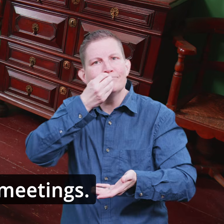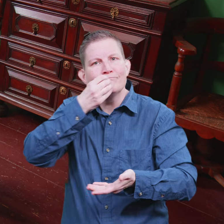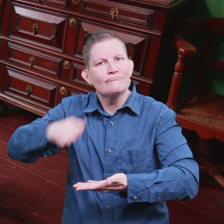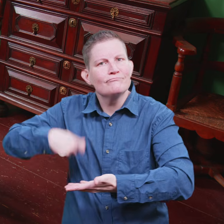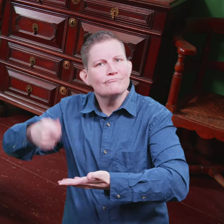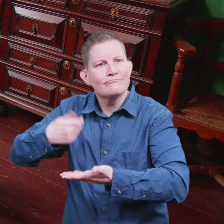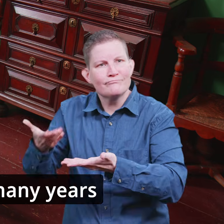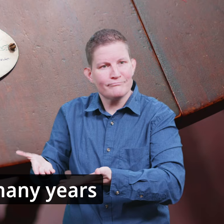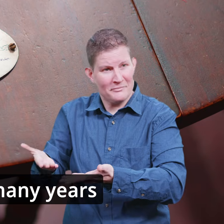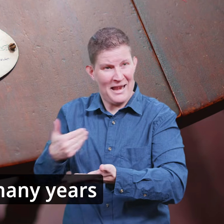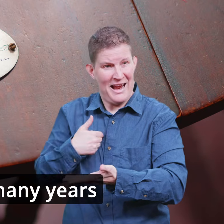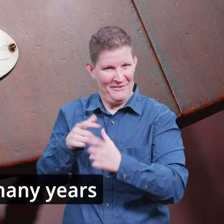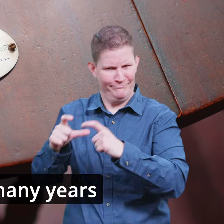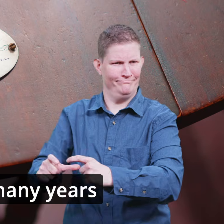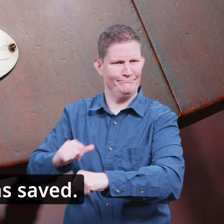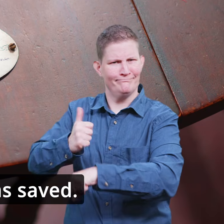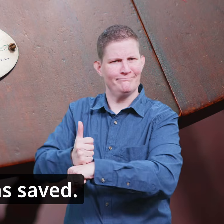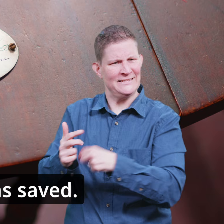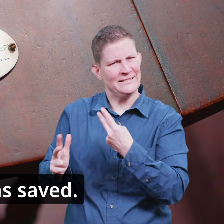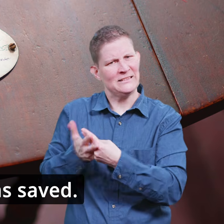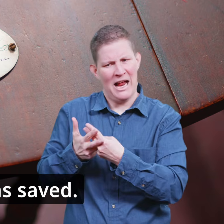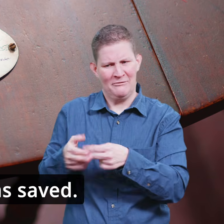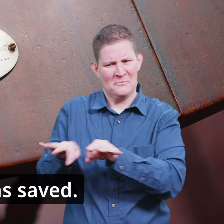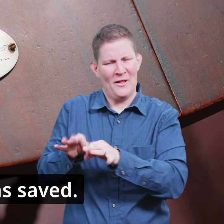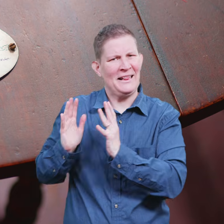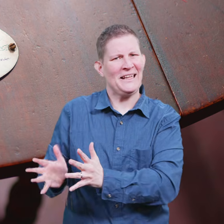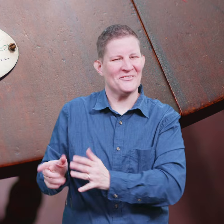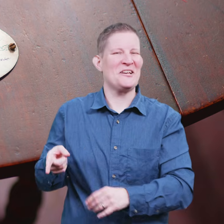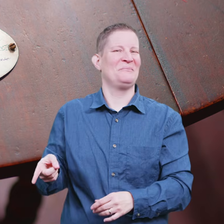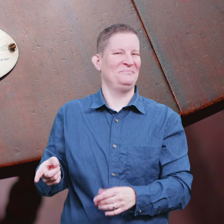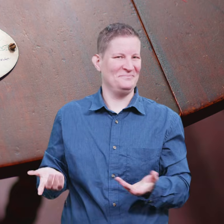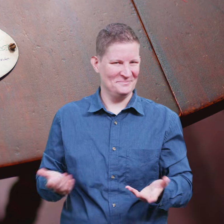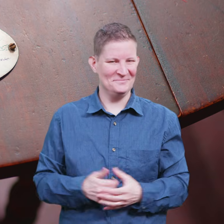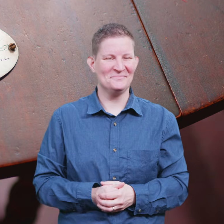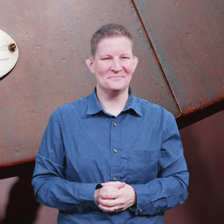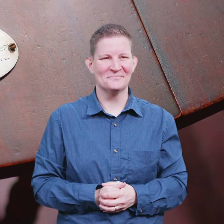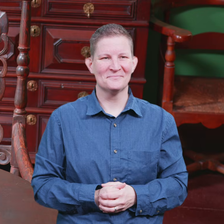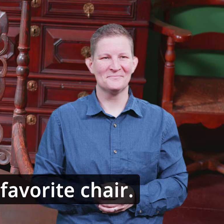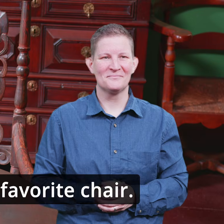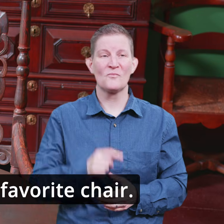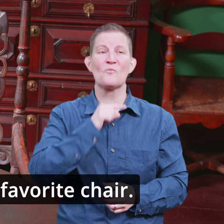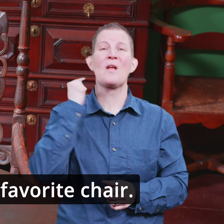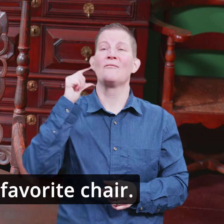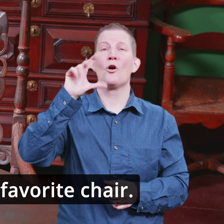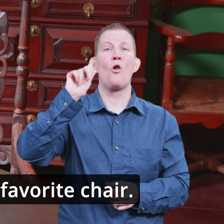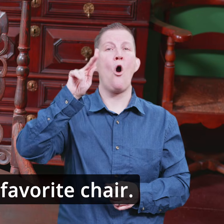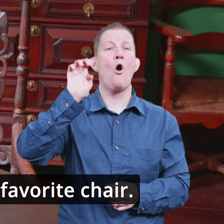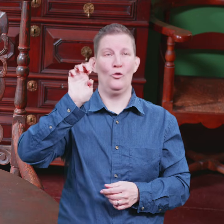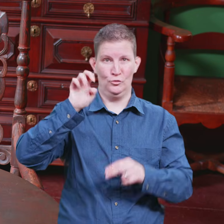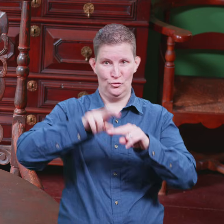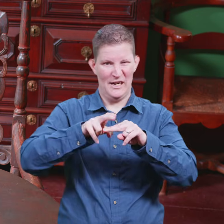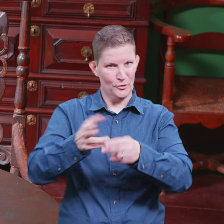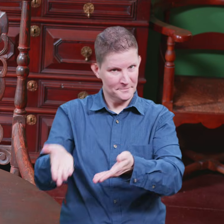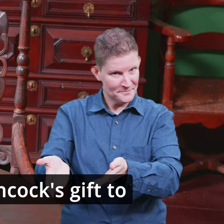meetings. Someone marked it many years ago to be sure it was saved. This is Reverend Clark's favorite